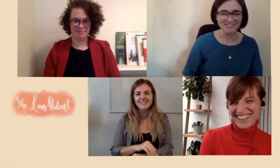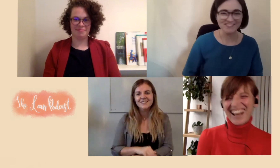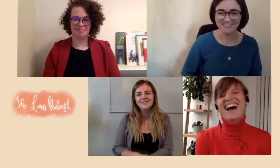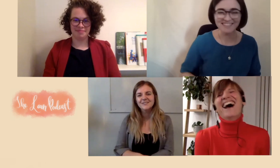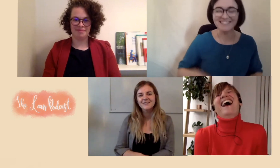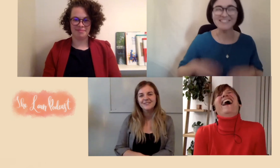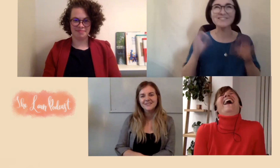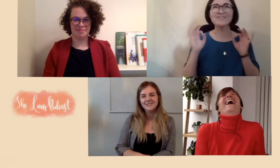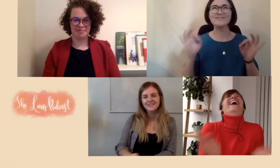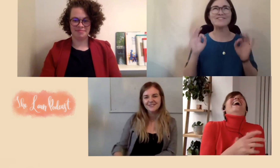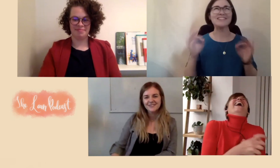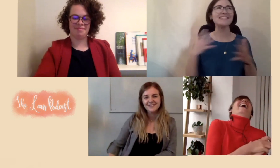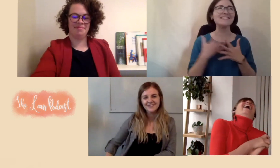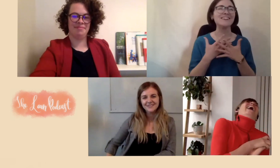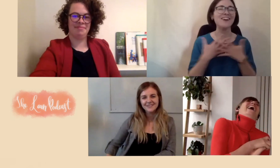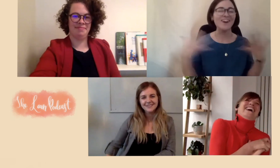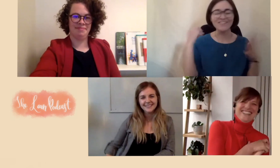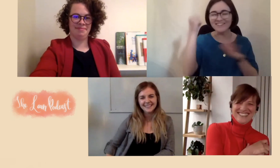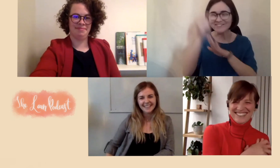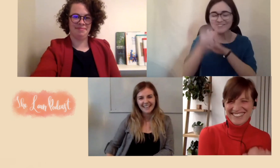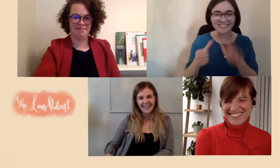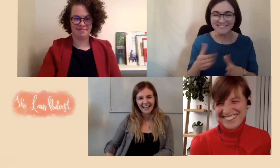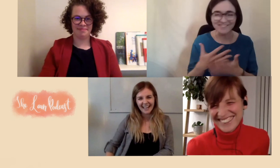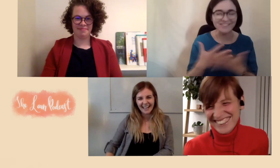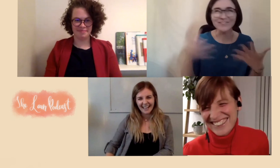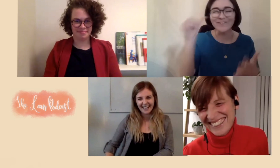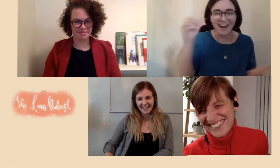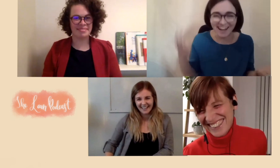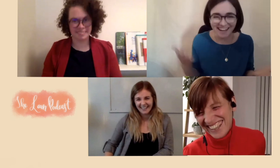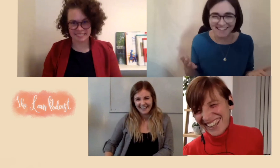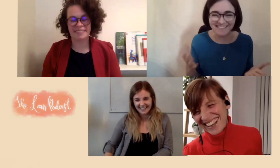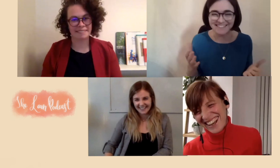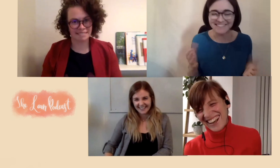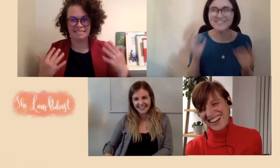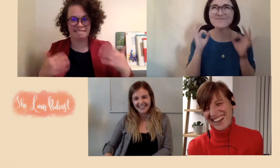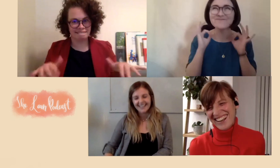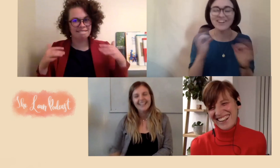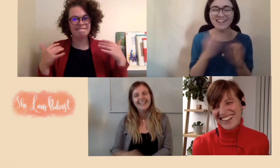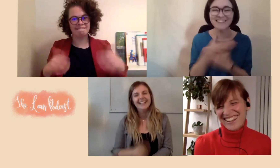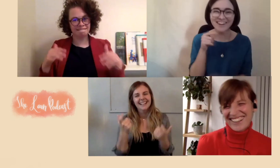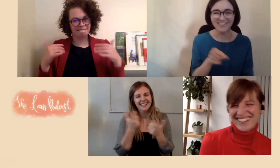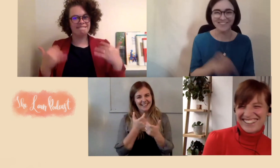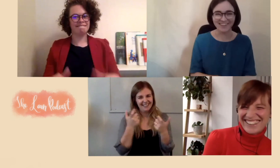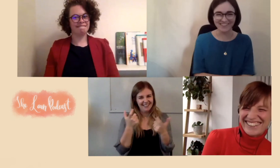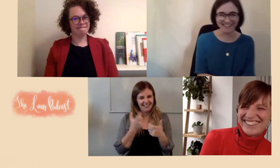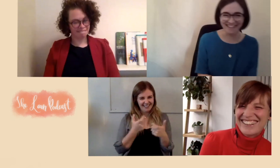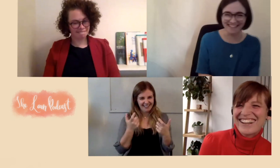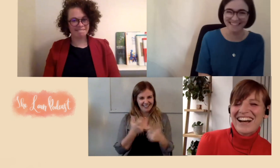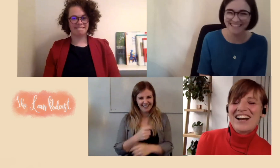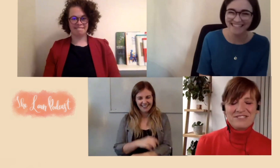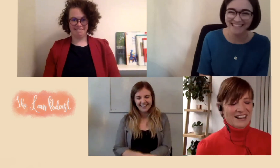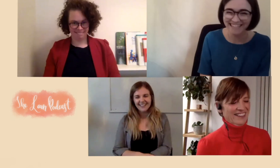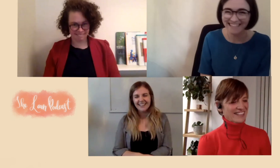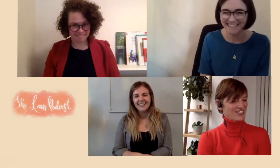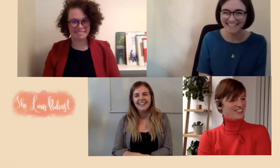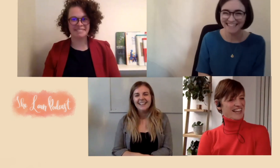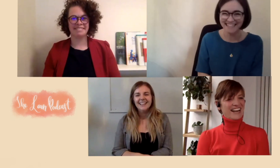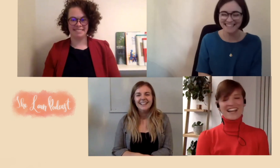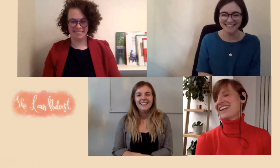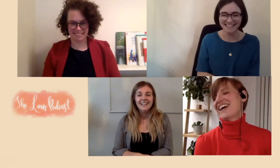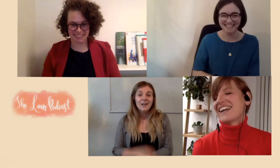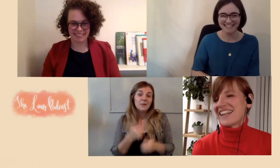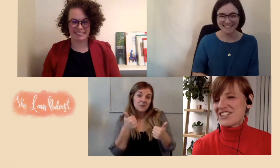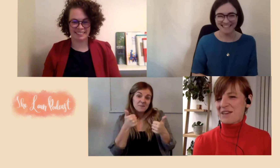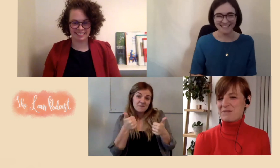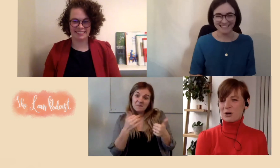Oh, well, that's good then. I'm glad you like my top tip. Oh my God, thank you so much for coming on, Ali. We so appreciate Ali, it. Thank you